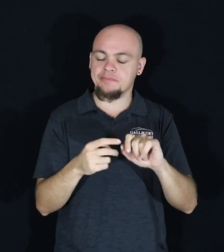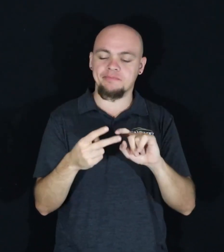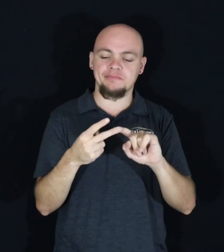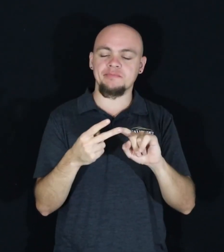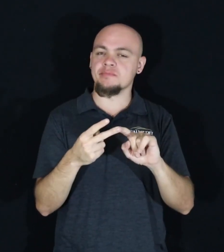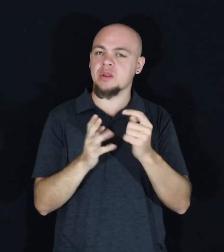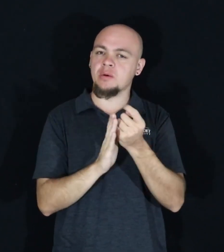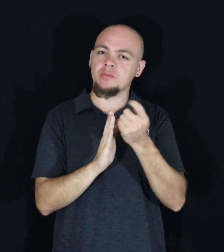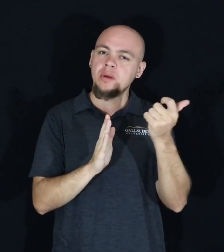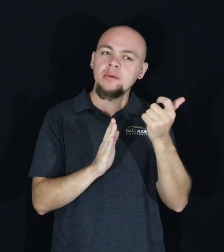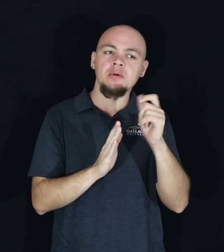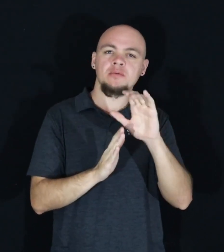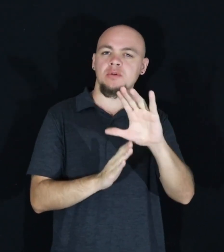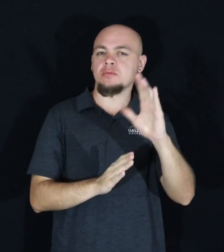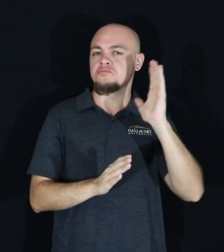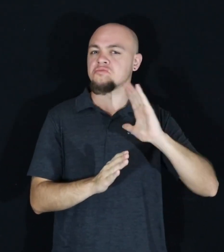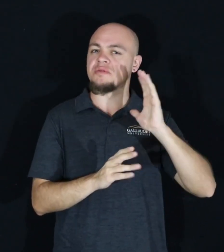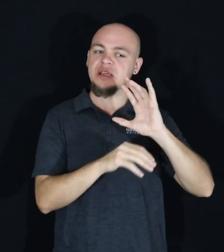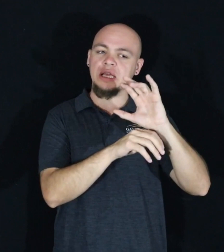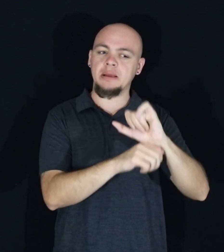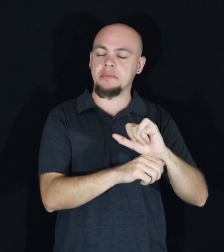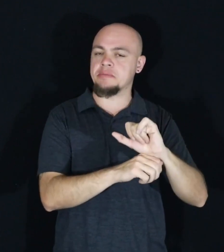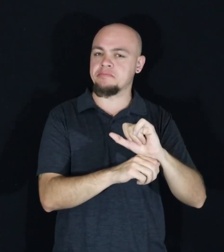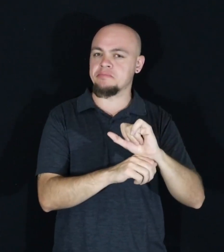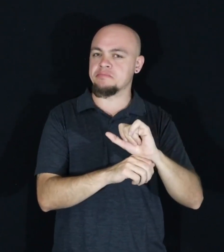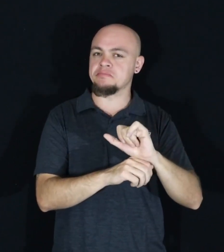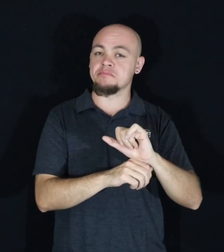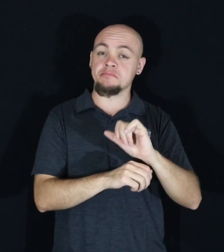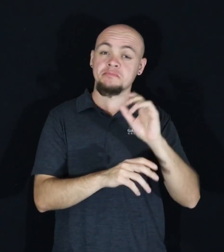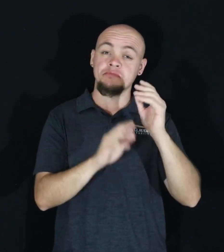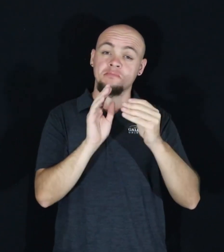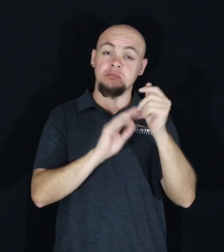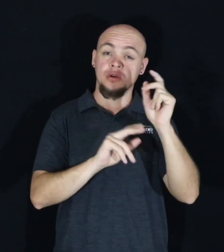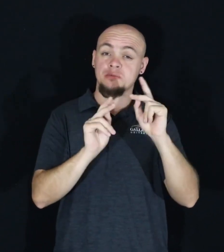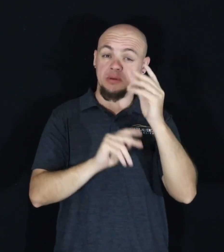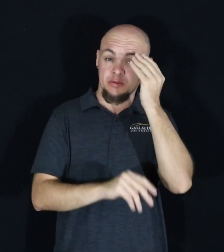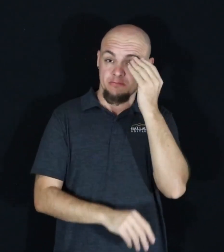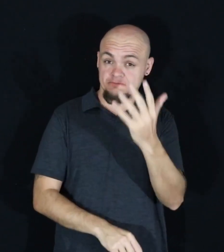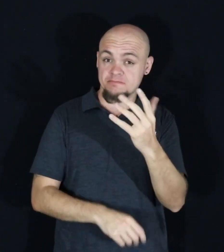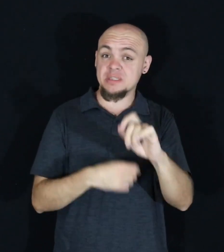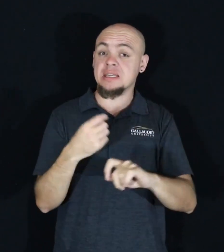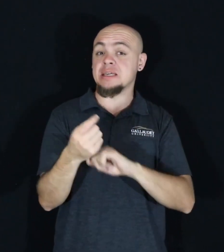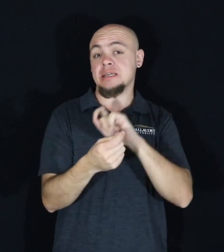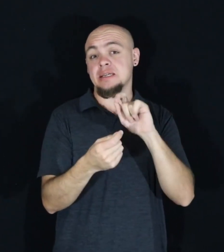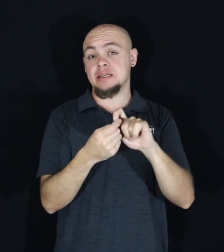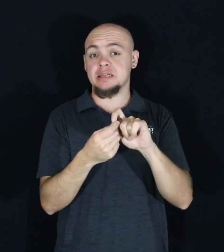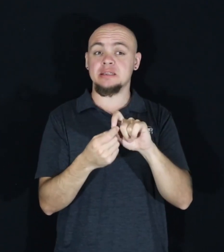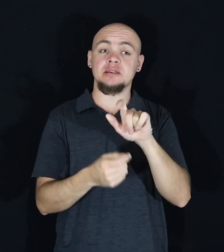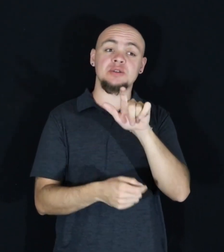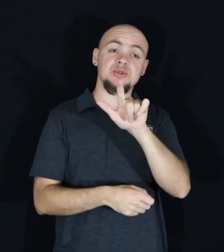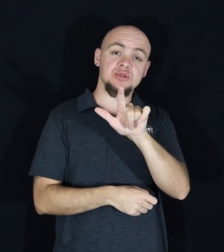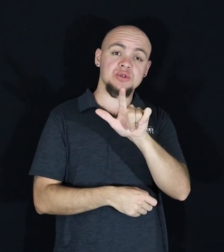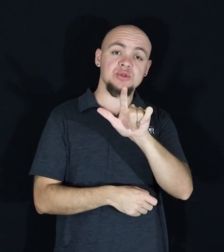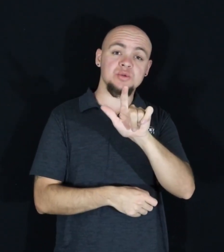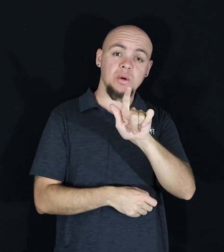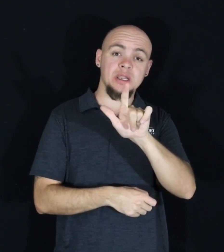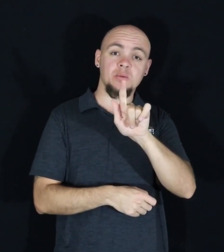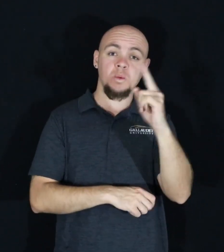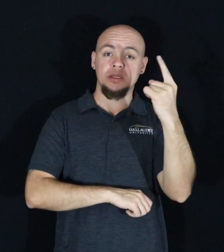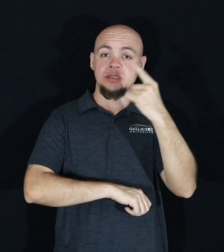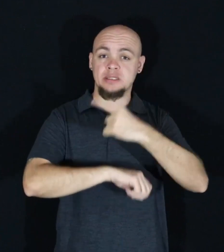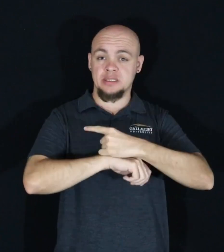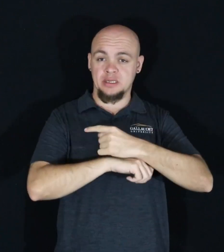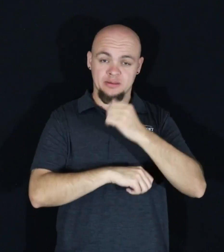rid of an old one? Most people will tell you it takes exactly 21